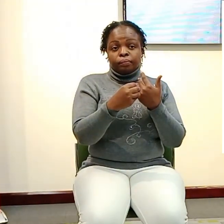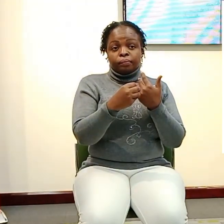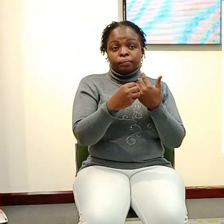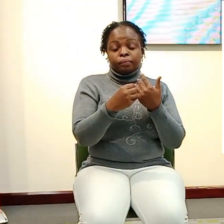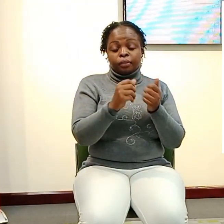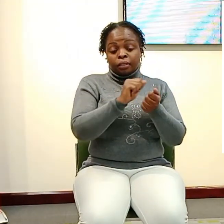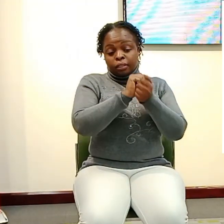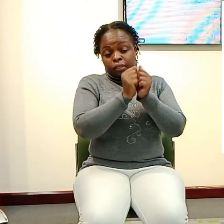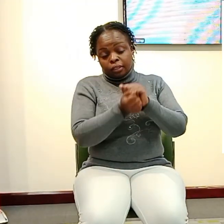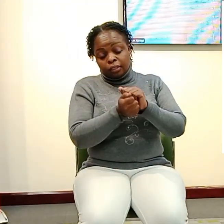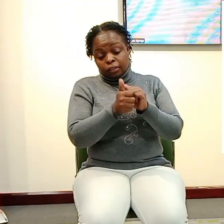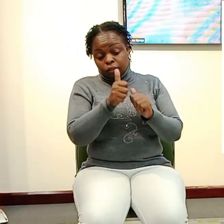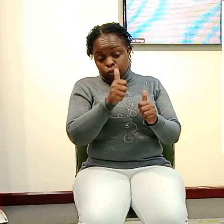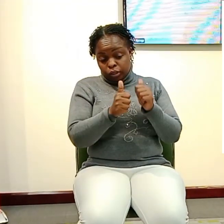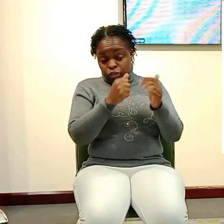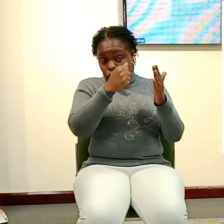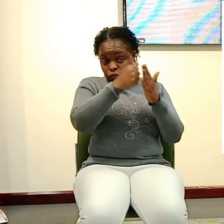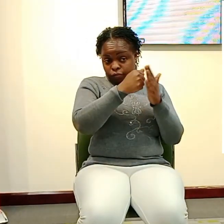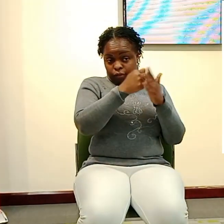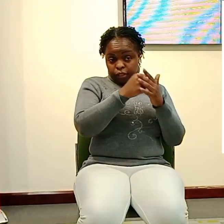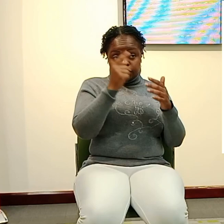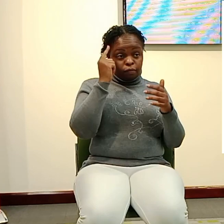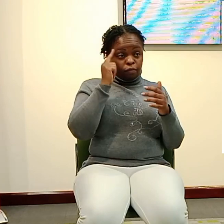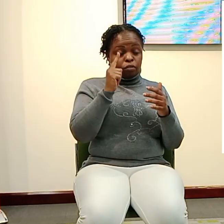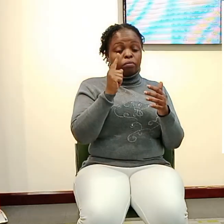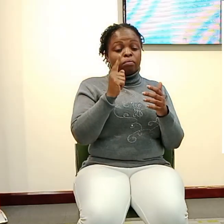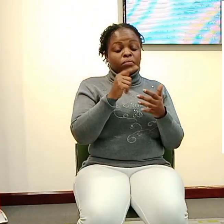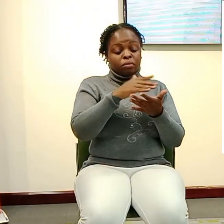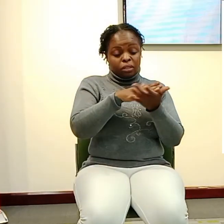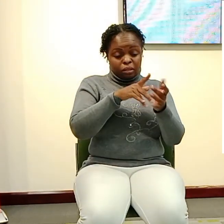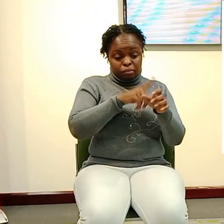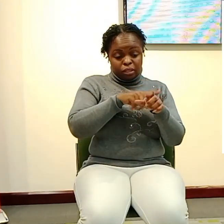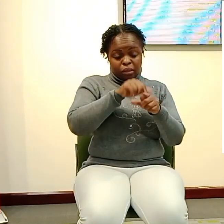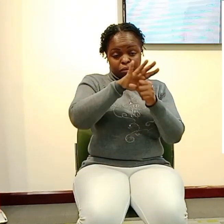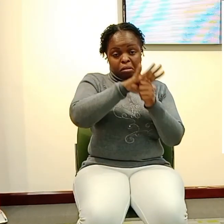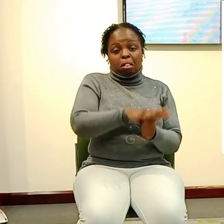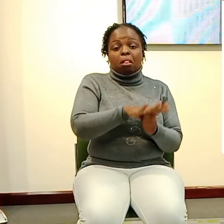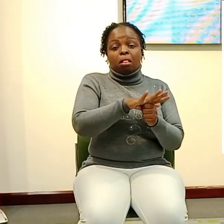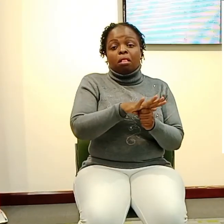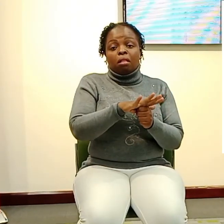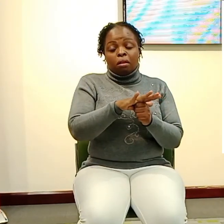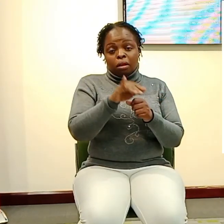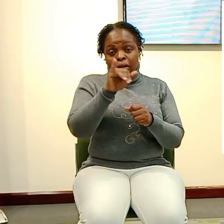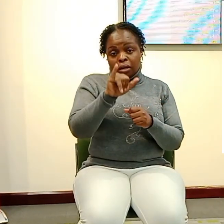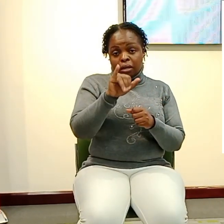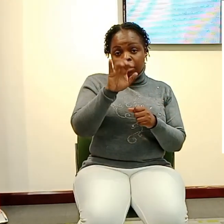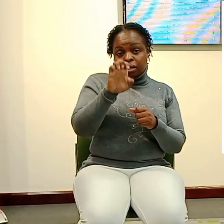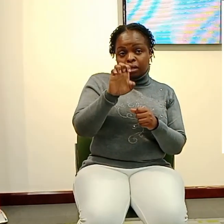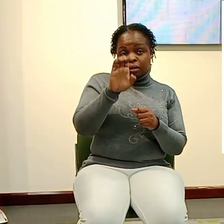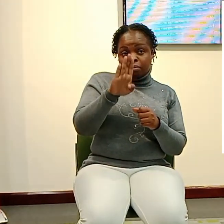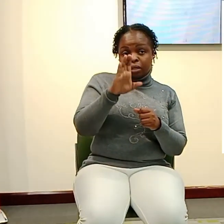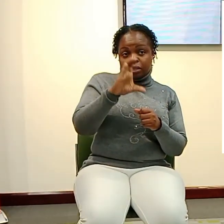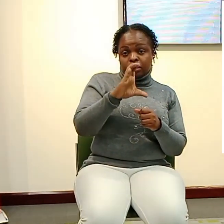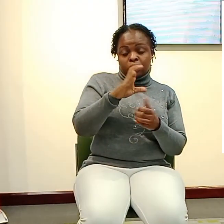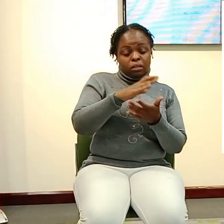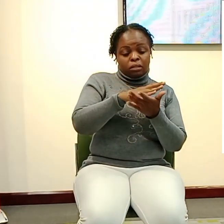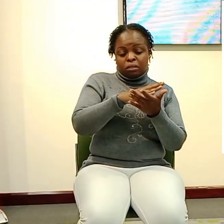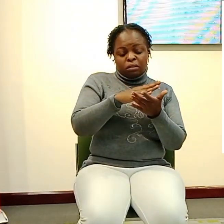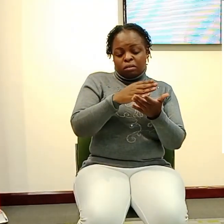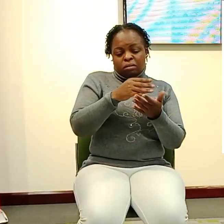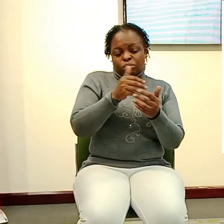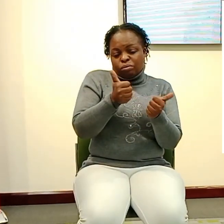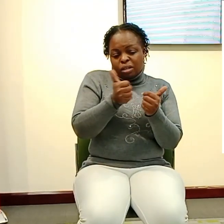The change that you fought for is going to be suppressed. The IEBC has not yet been properly